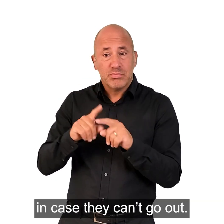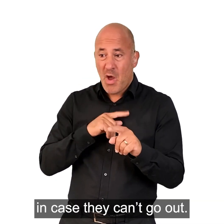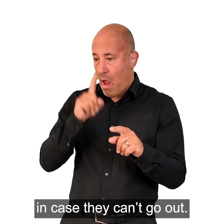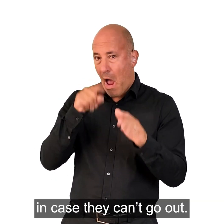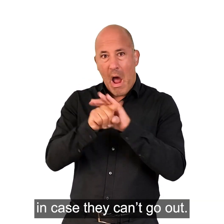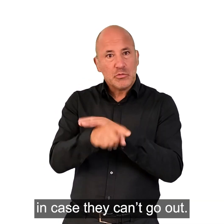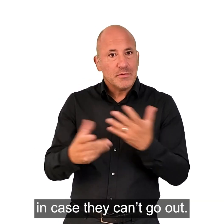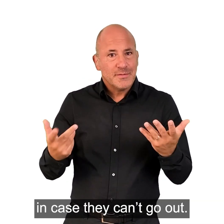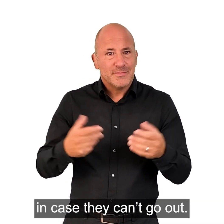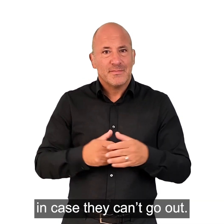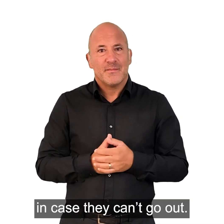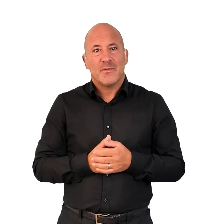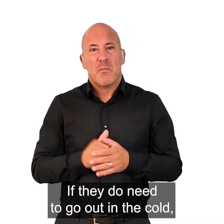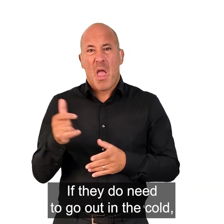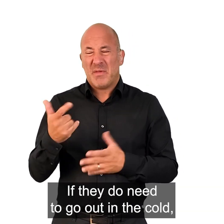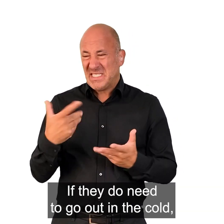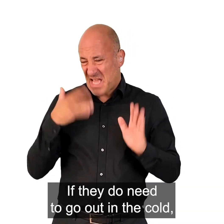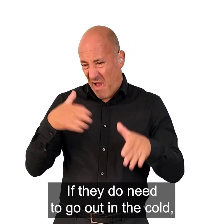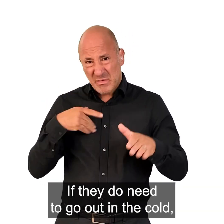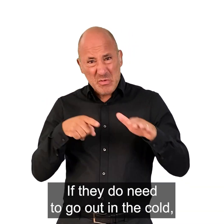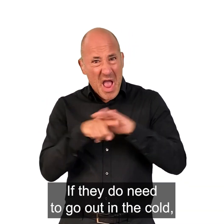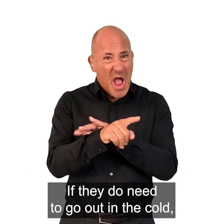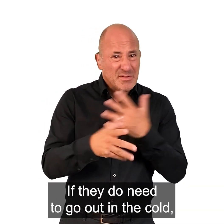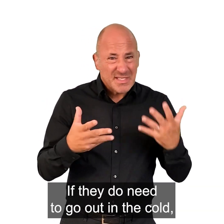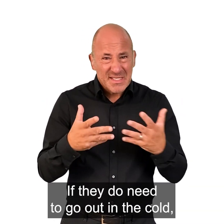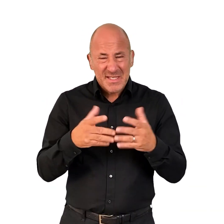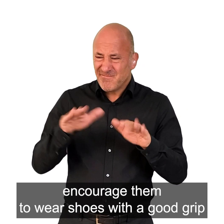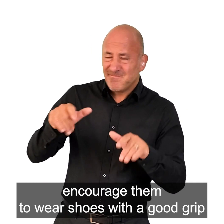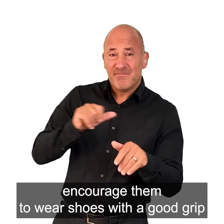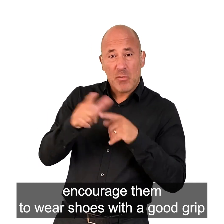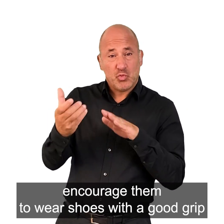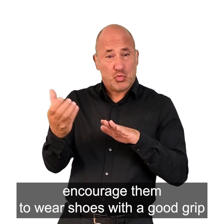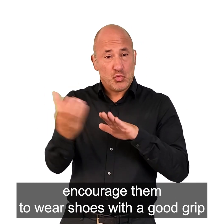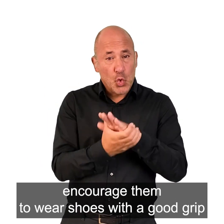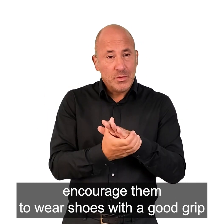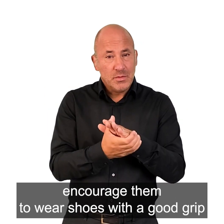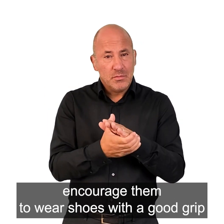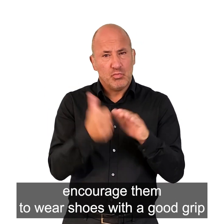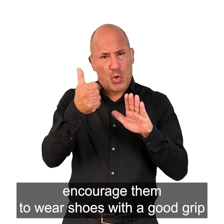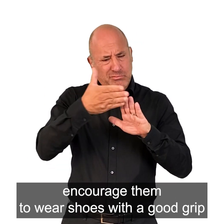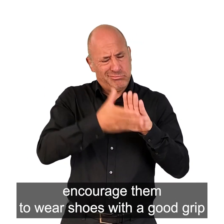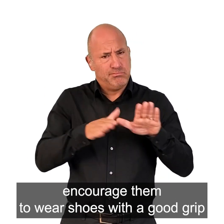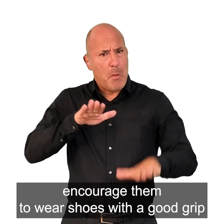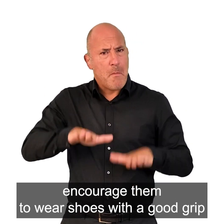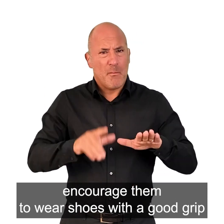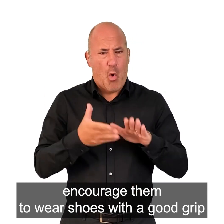in case they can't go out. If they do need to go out in the cold, encourage them to wear shoes with a good grip